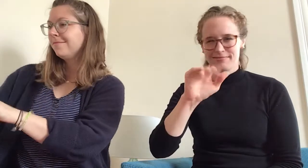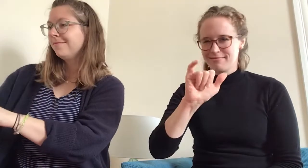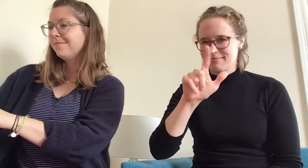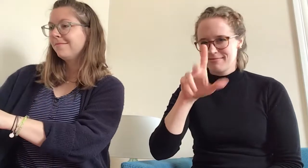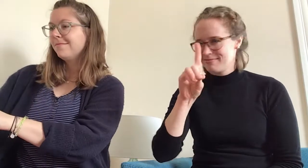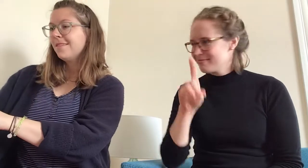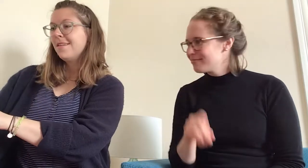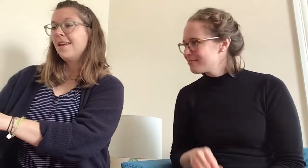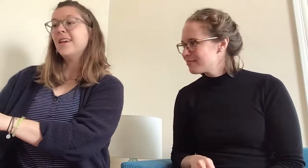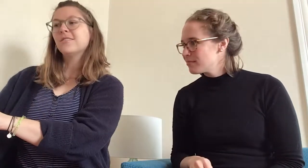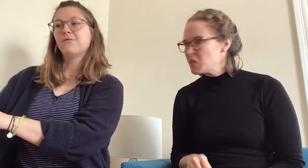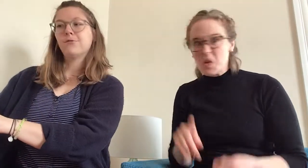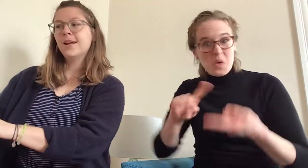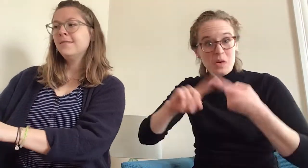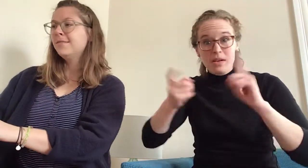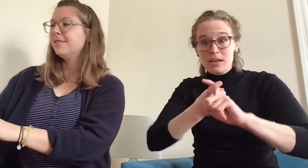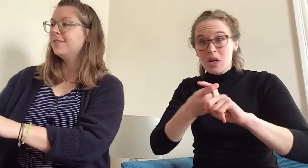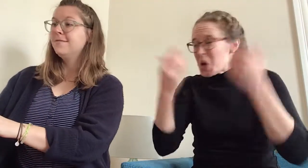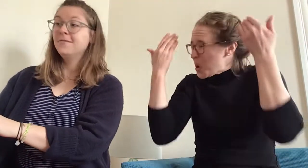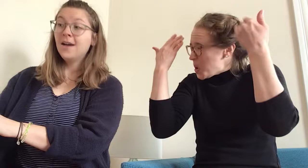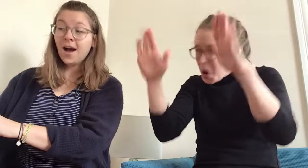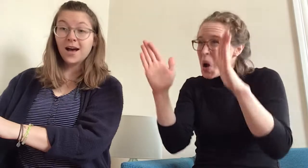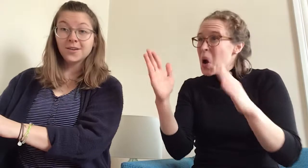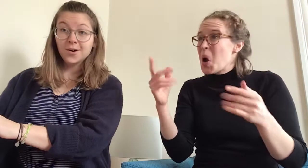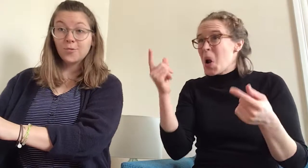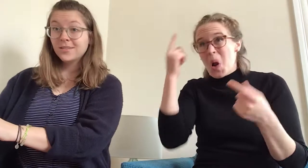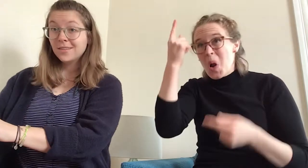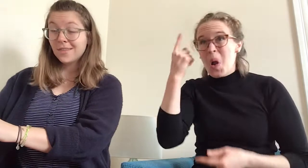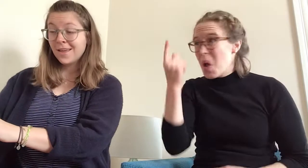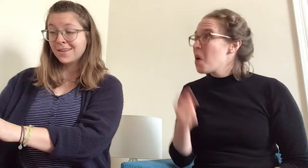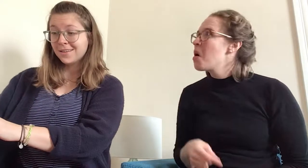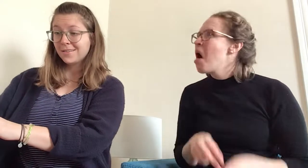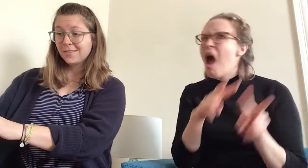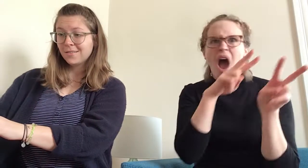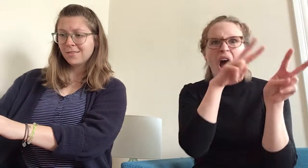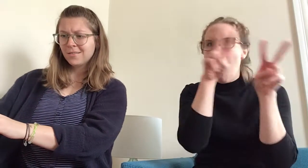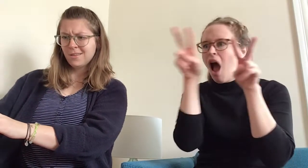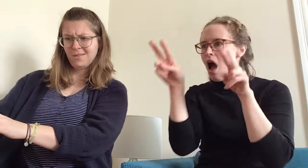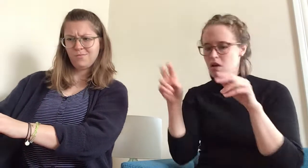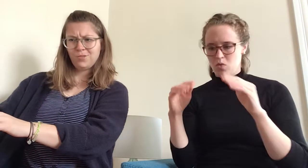Wild. His friends did not know what to think.